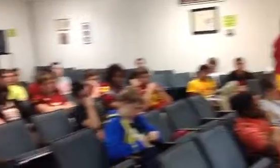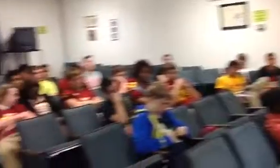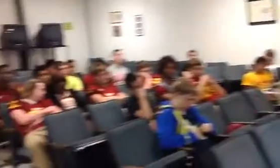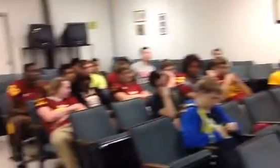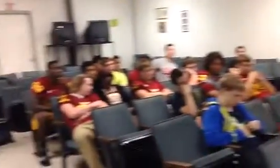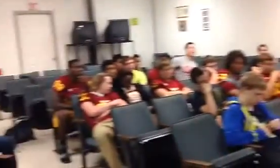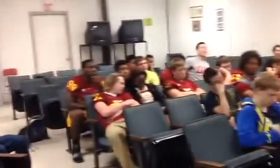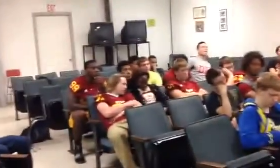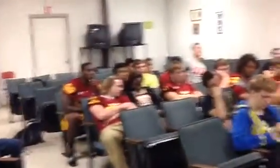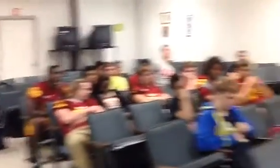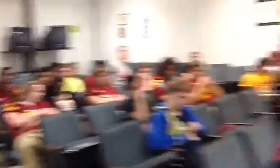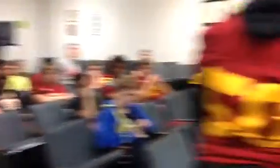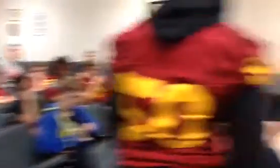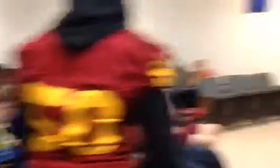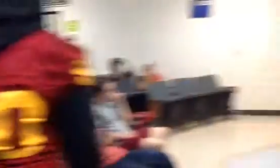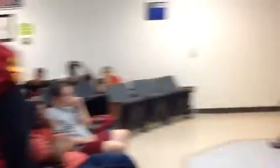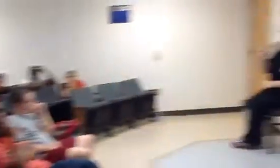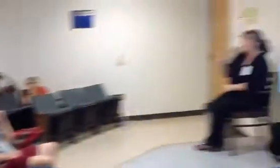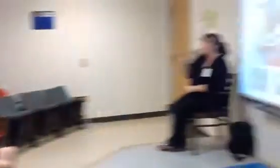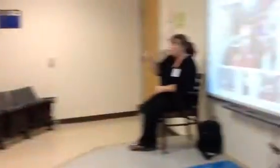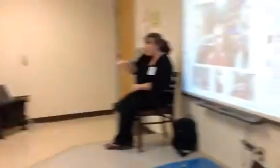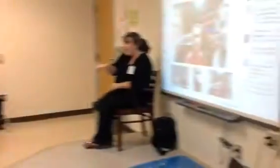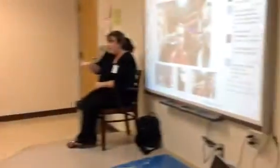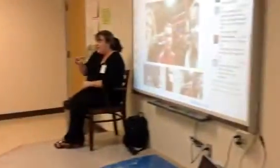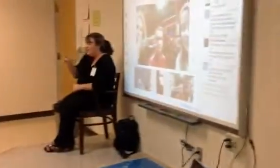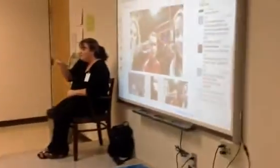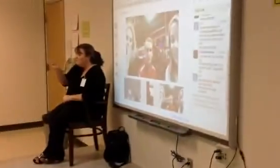Okay, thank you. Thank you. Next.